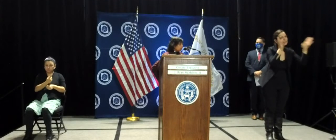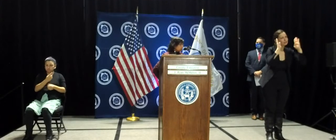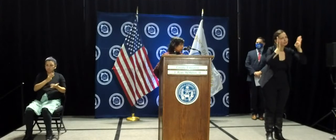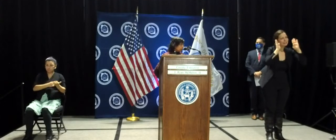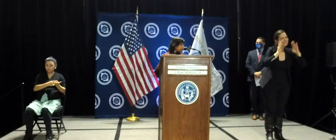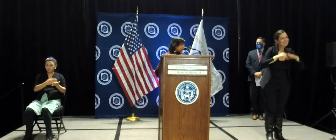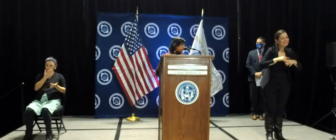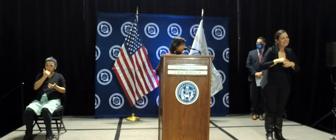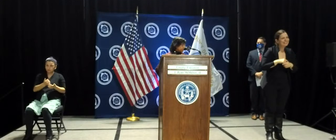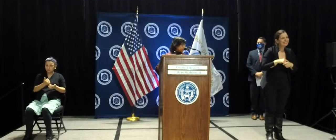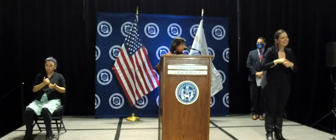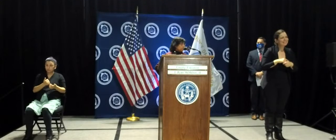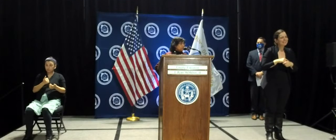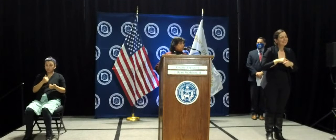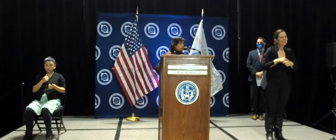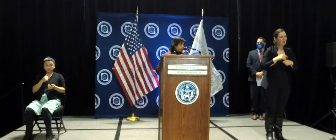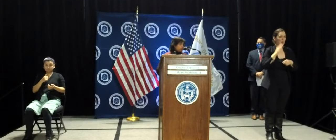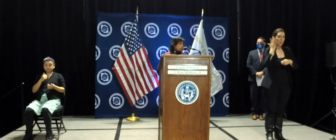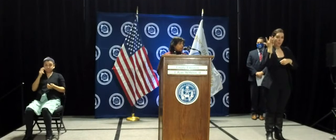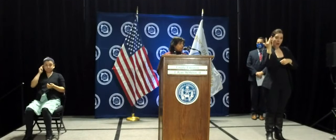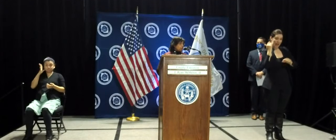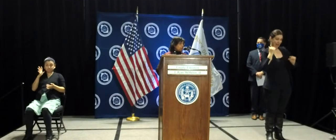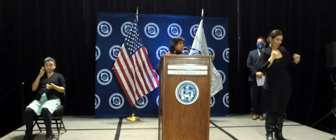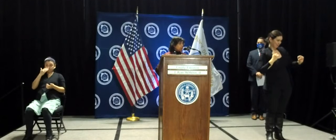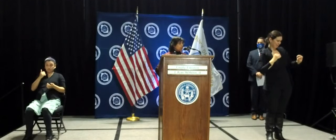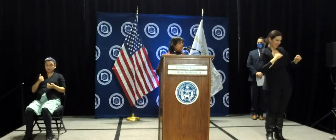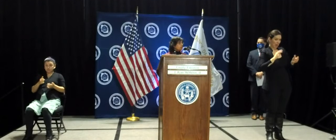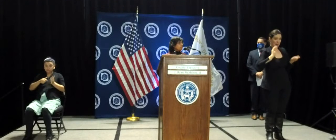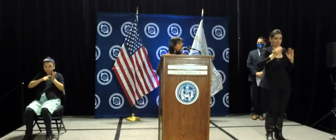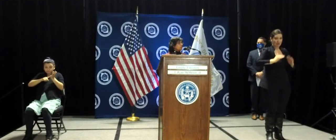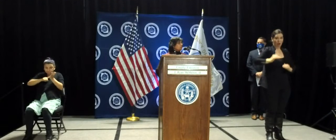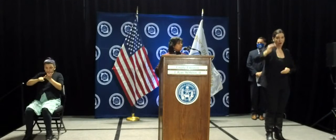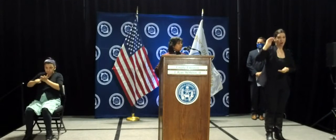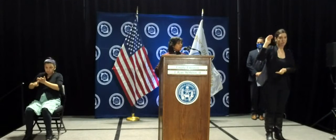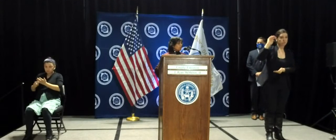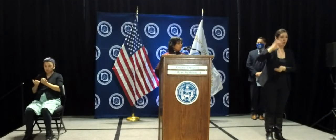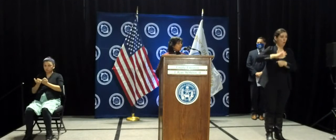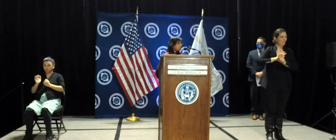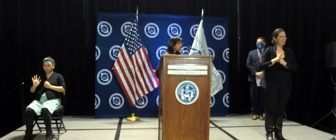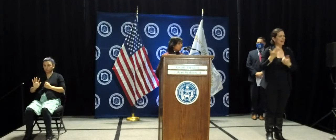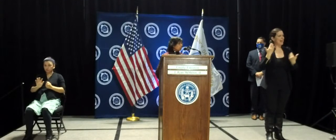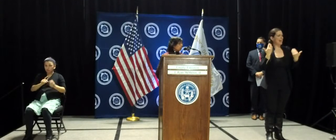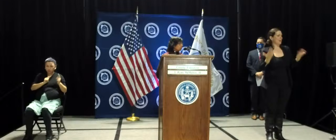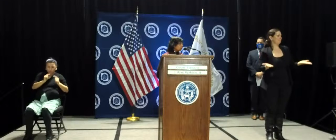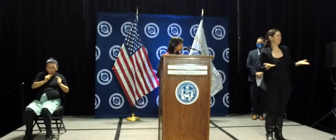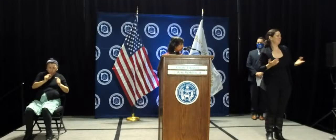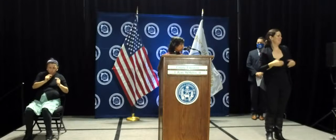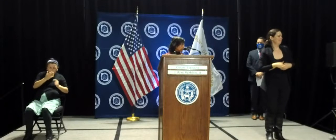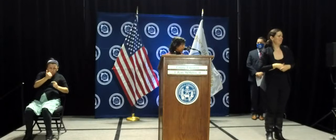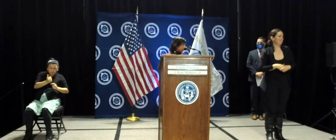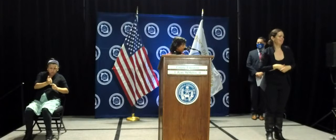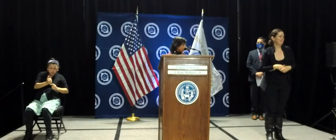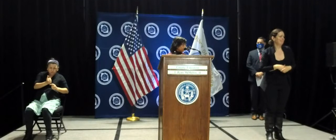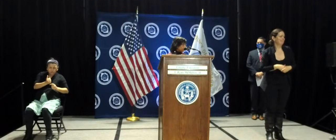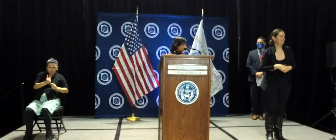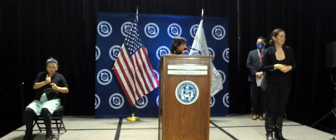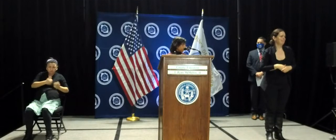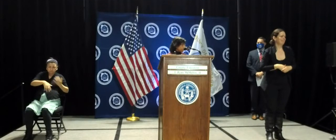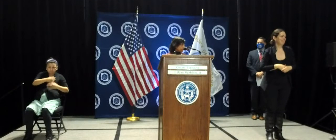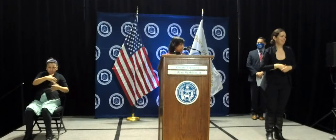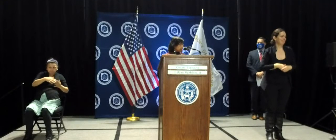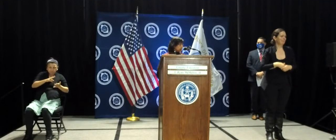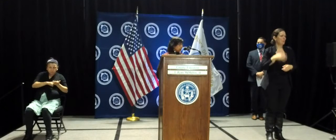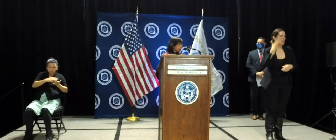are not seeing more flu cases. Part of it is because people are taking all the appropriate precautions so they are